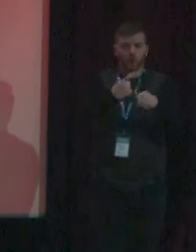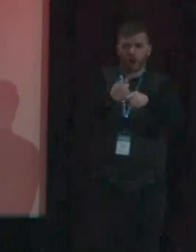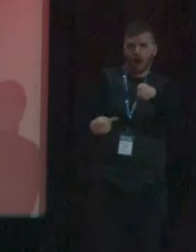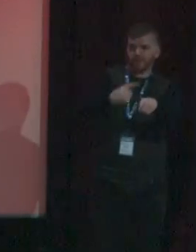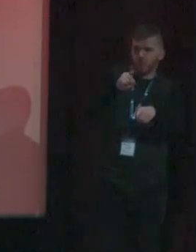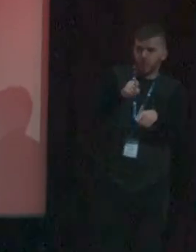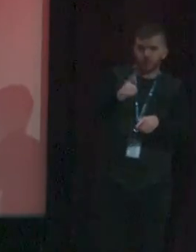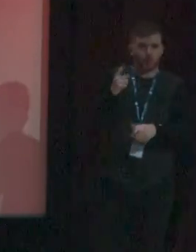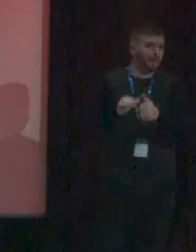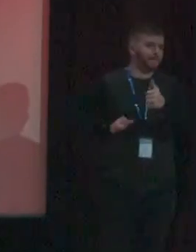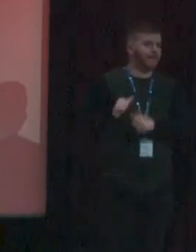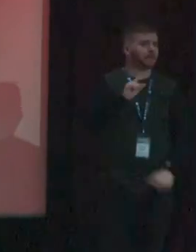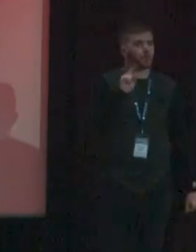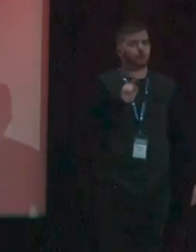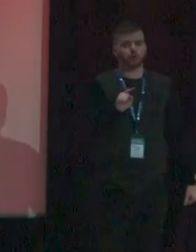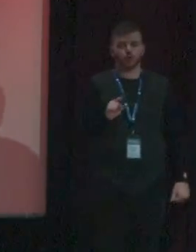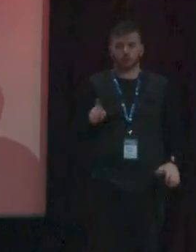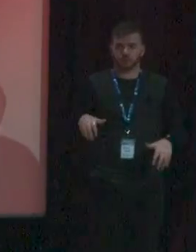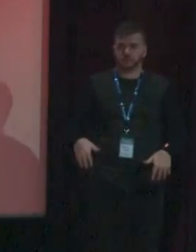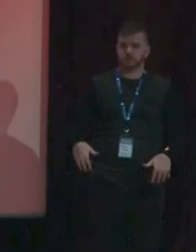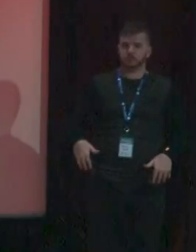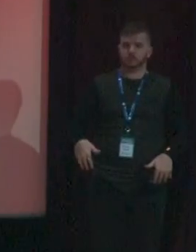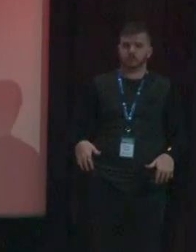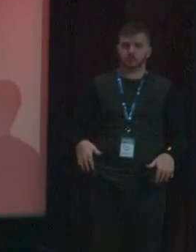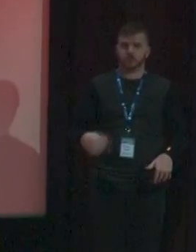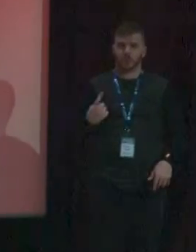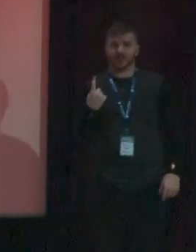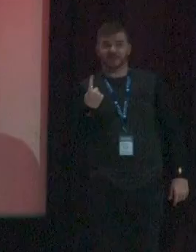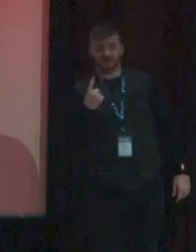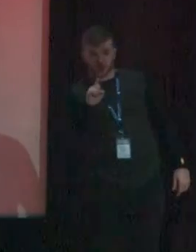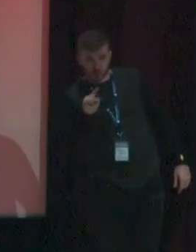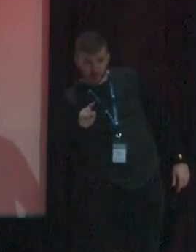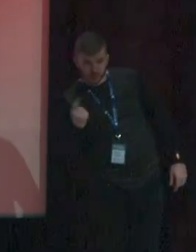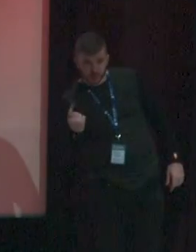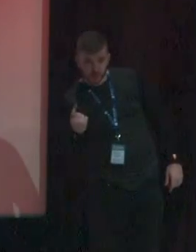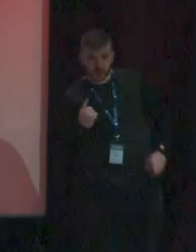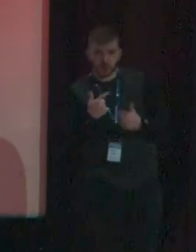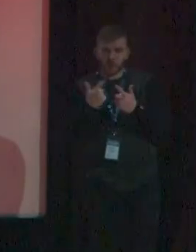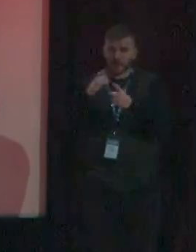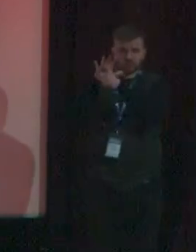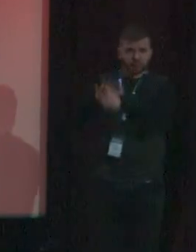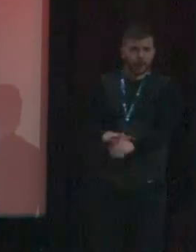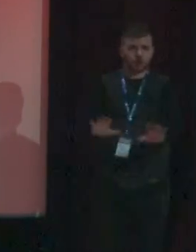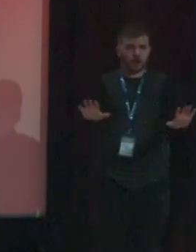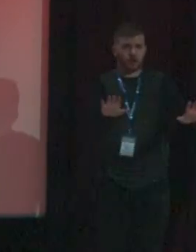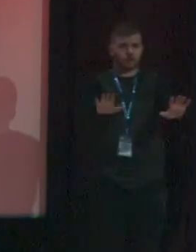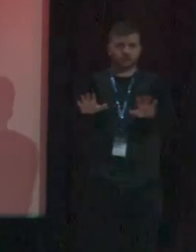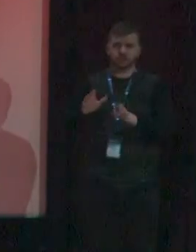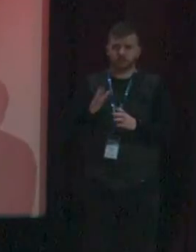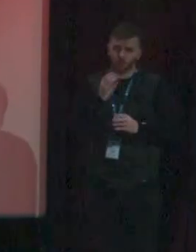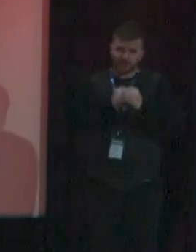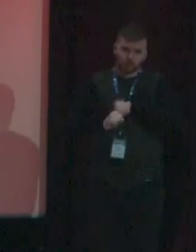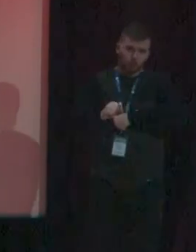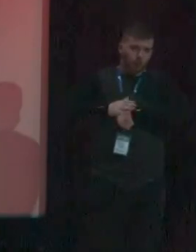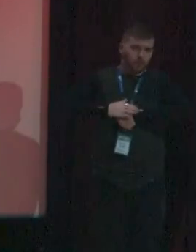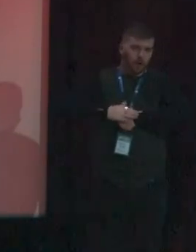a question. Who has the best question? Who has the first question? I put too much pressure on you. Guys, you're eating into your own